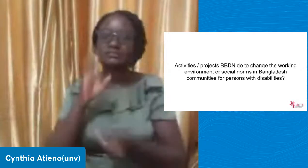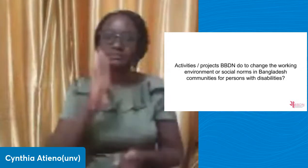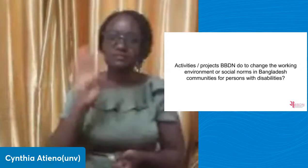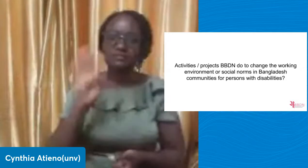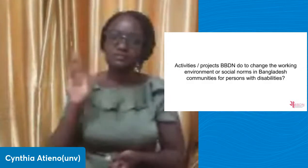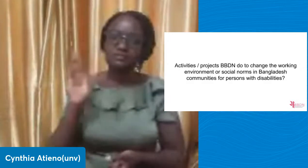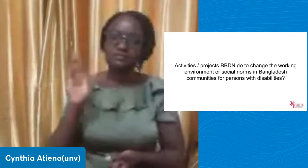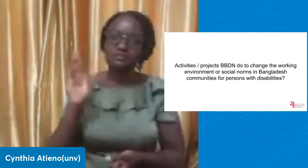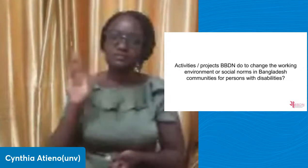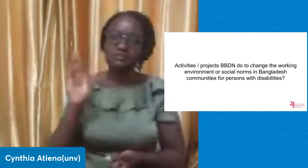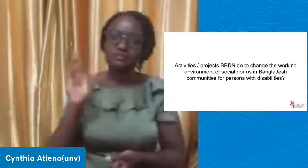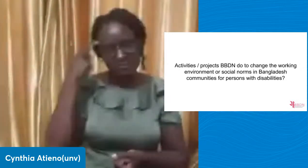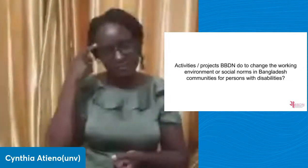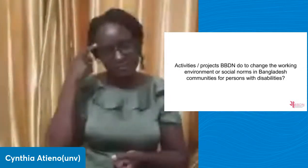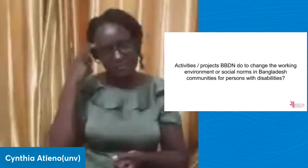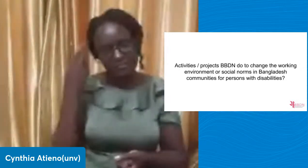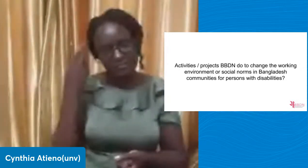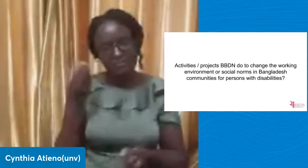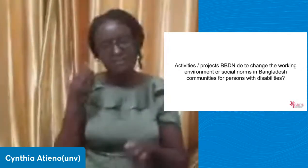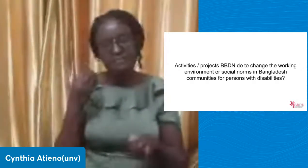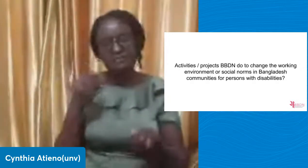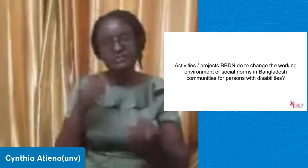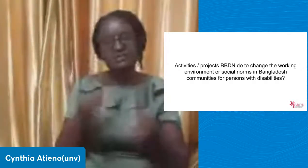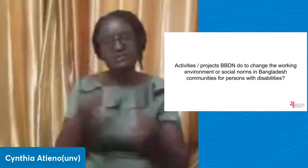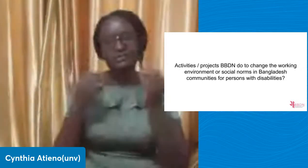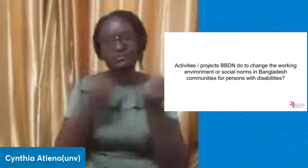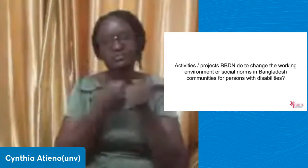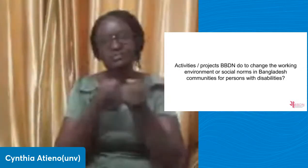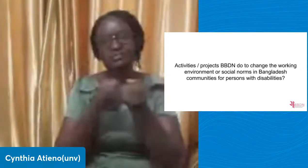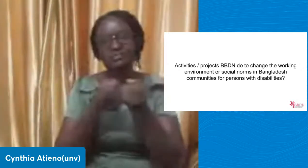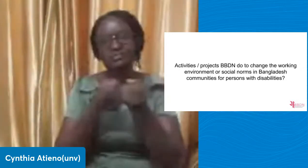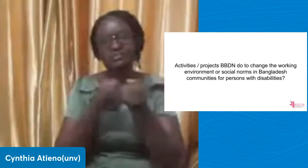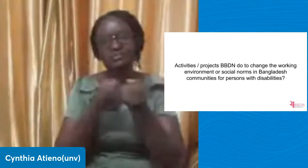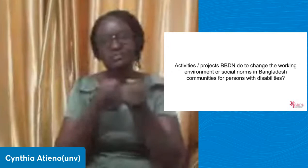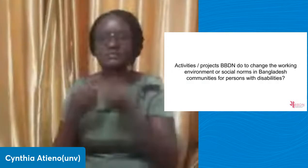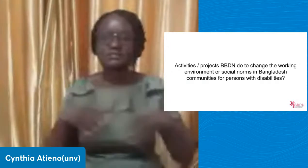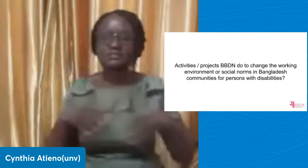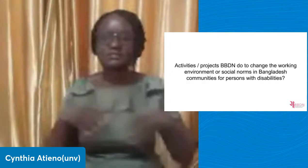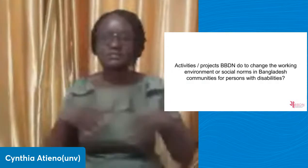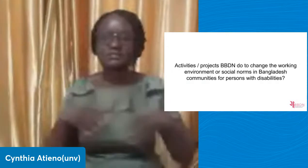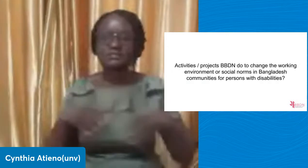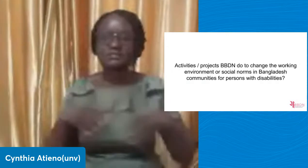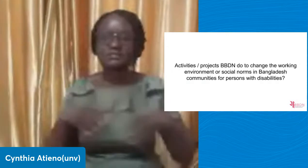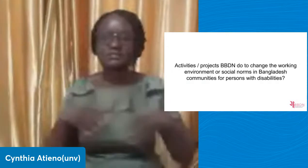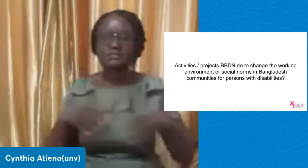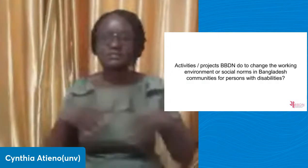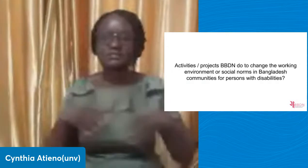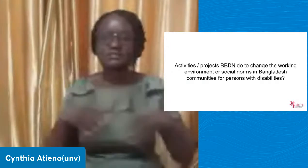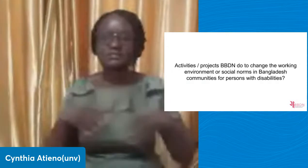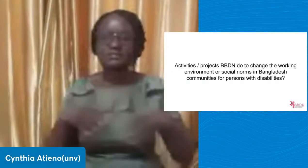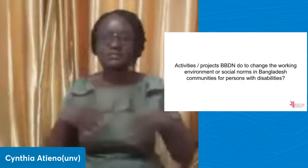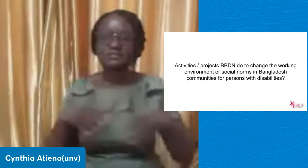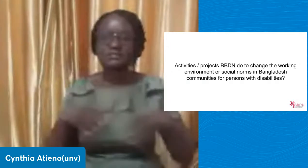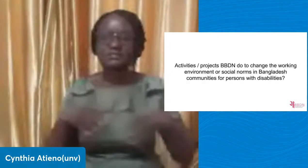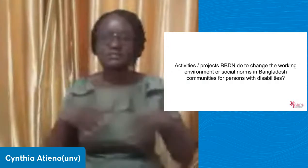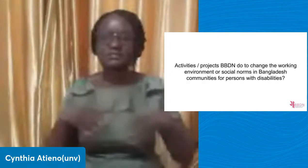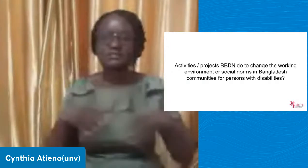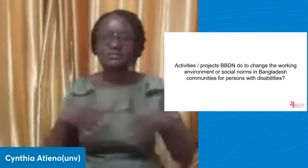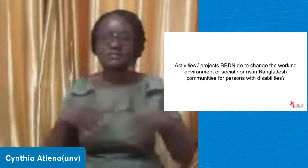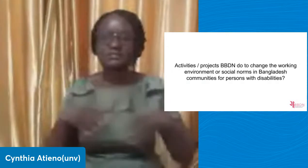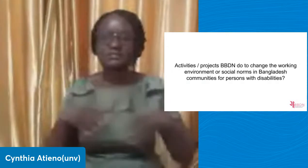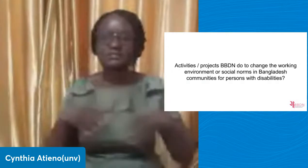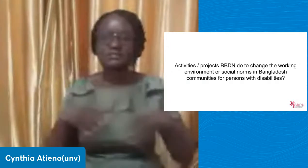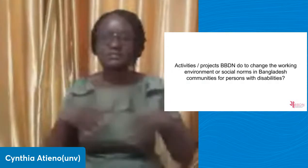will facilitate the knowledge sharing, collaboration, and mutually benefited activities leading to increased employment